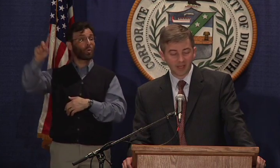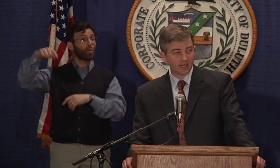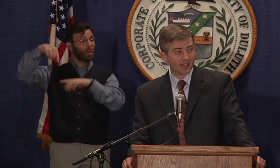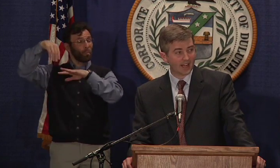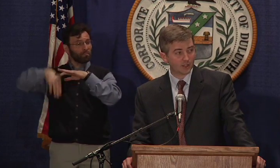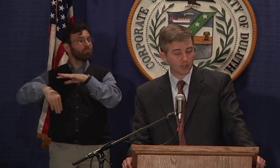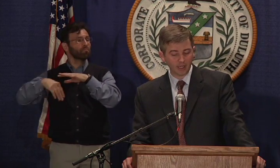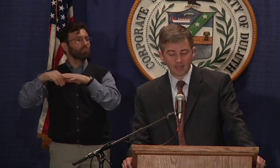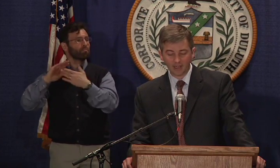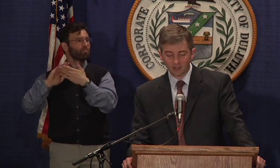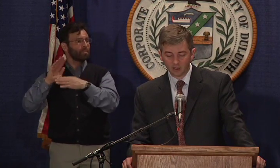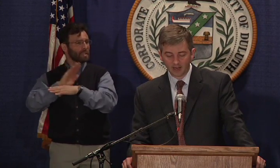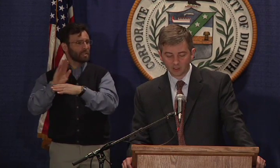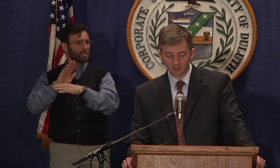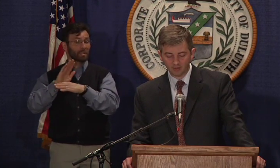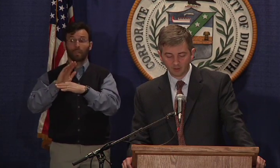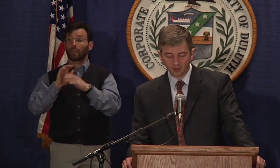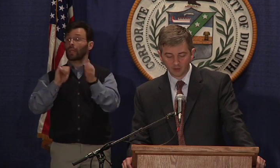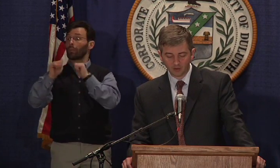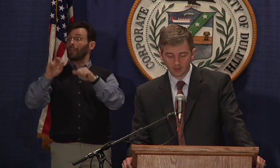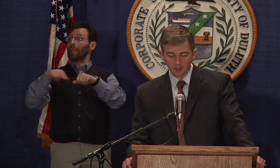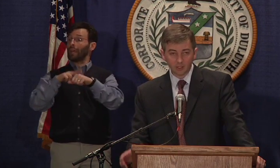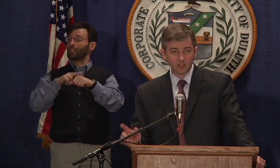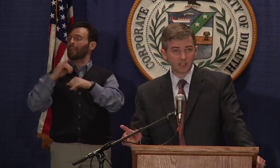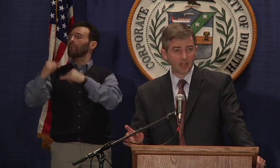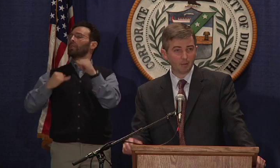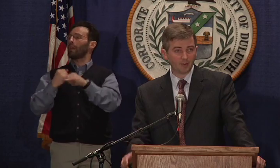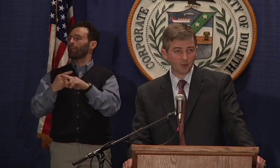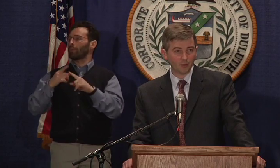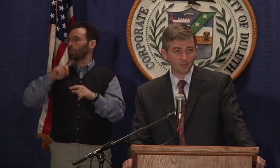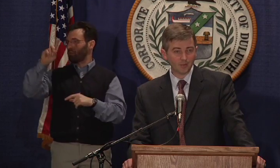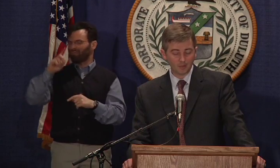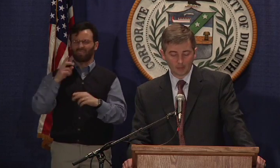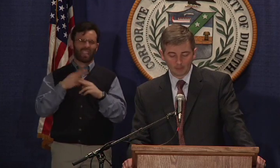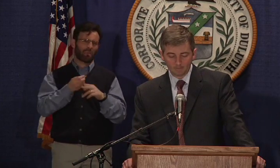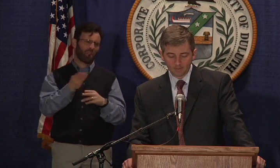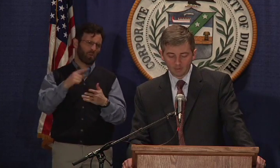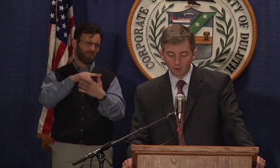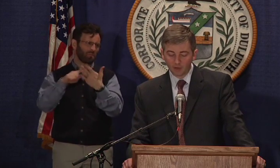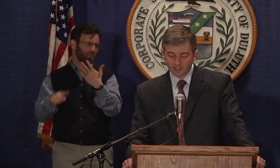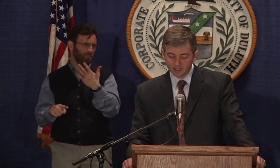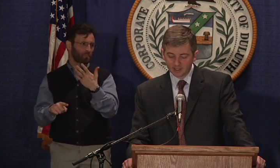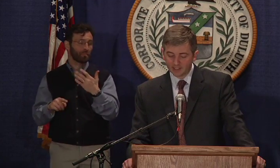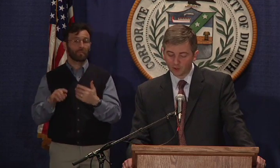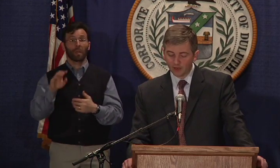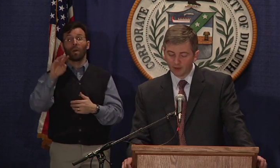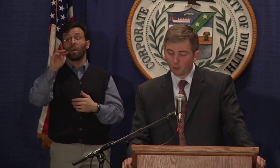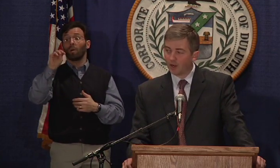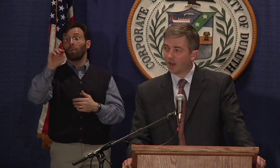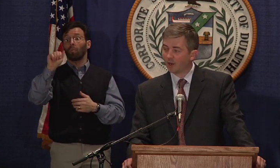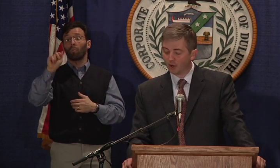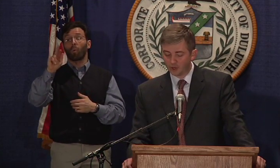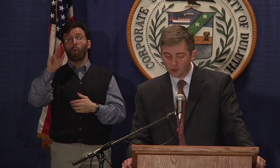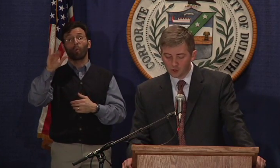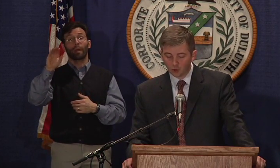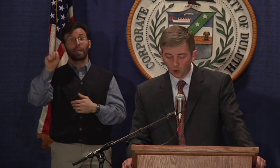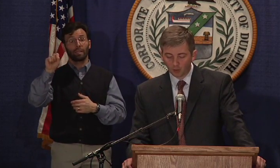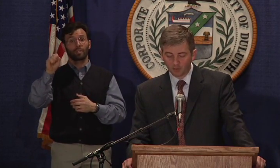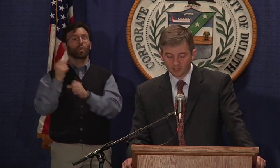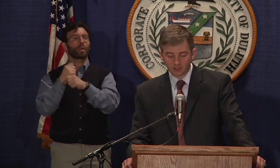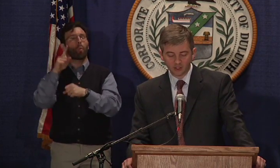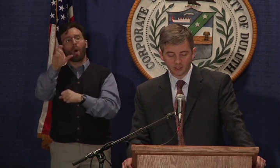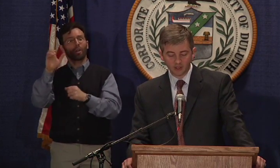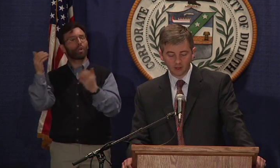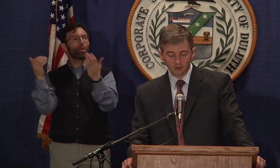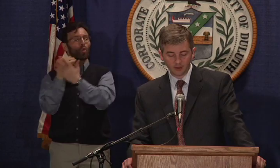and competing nationally and internationally from Duluth. Just to name a few. Maurice's has created 100 new